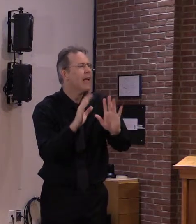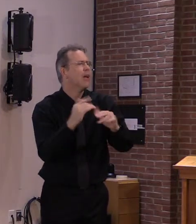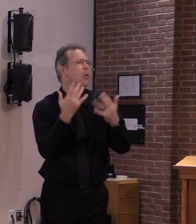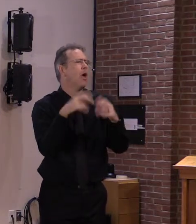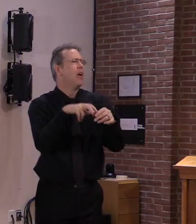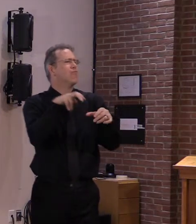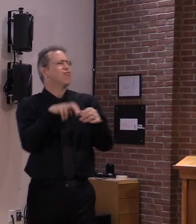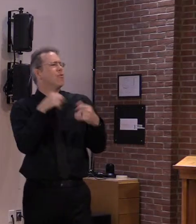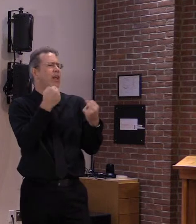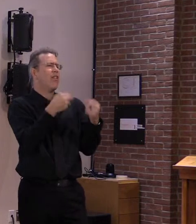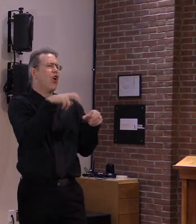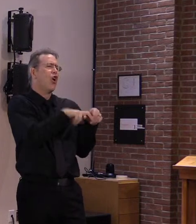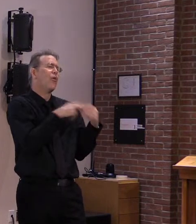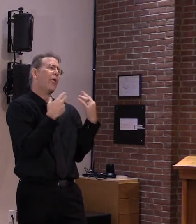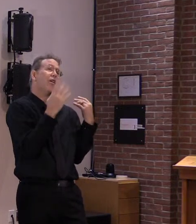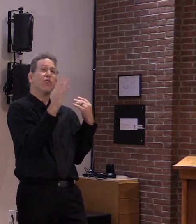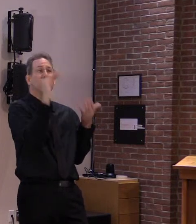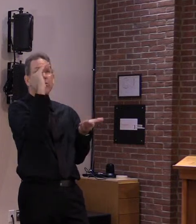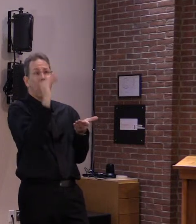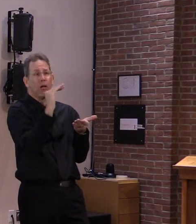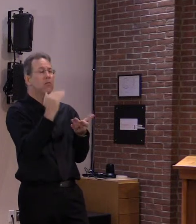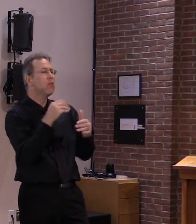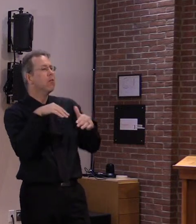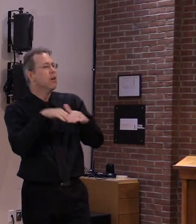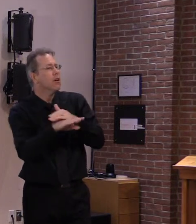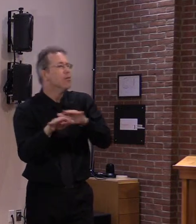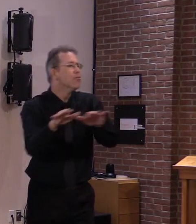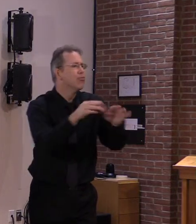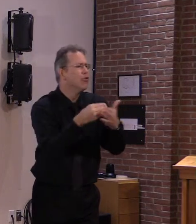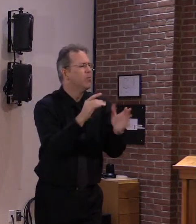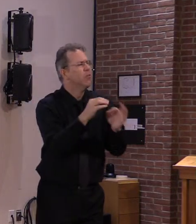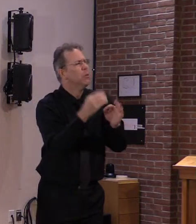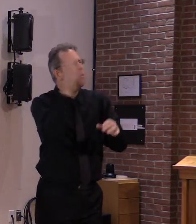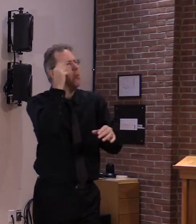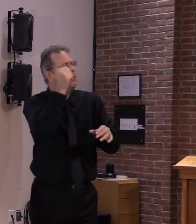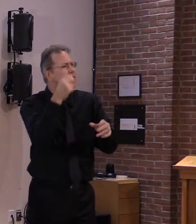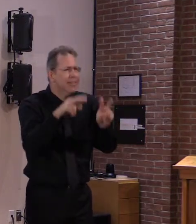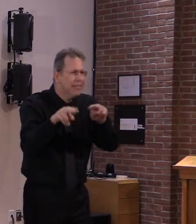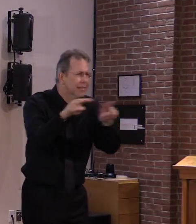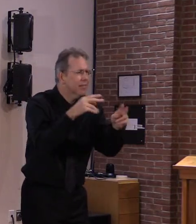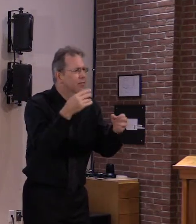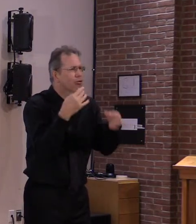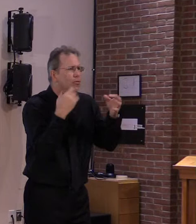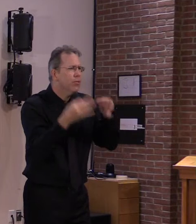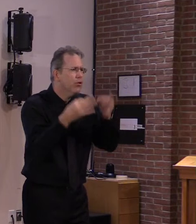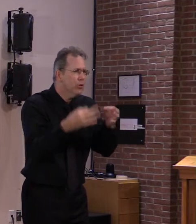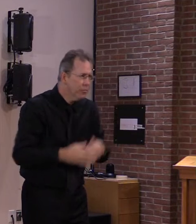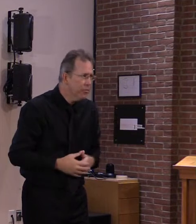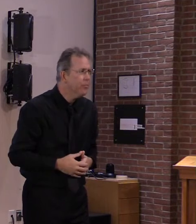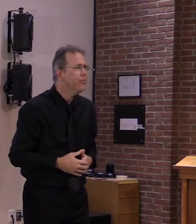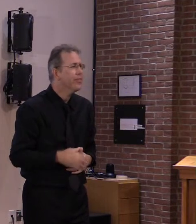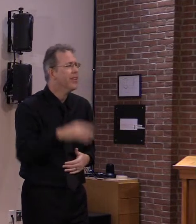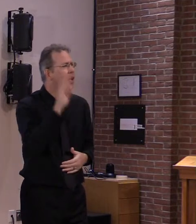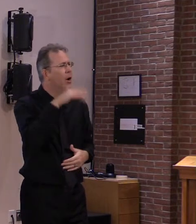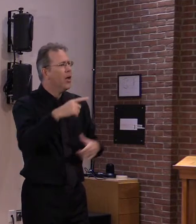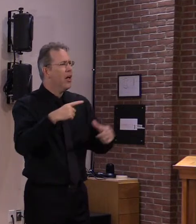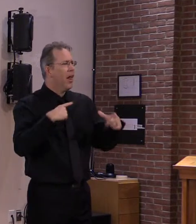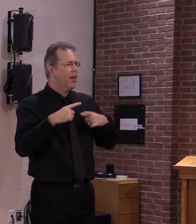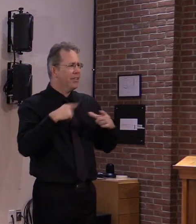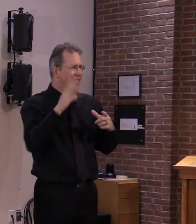exact. In terms of hospitalizations, there are currently 16 Vermonters hospitalized